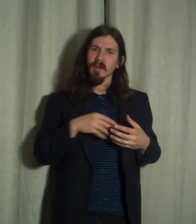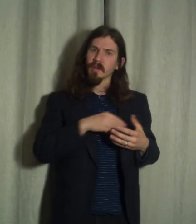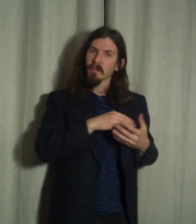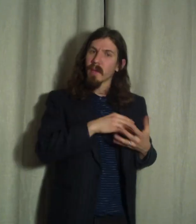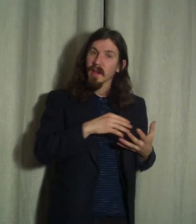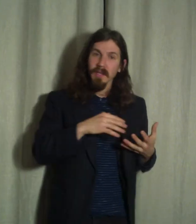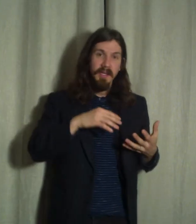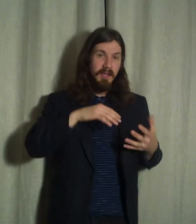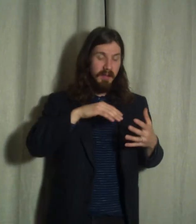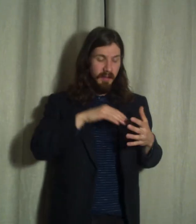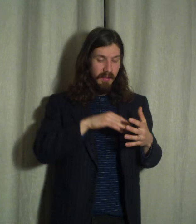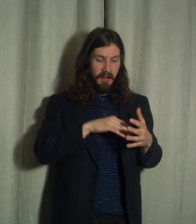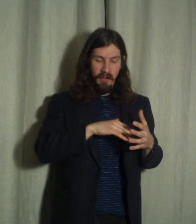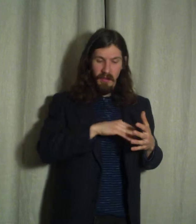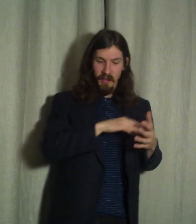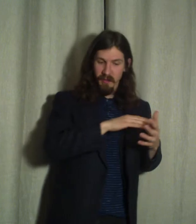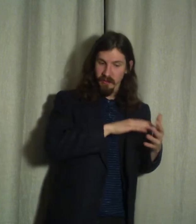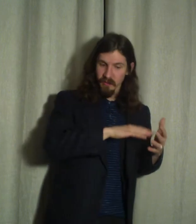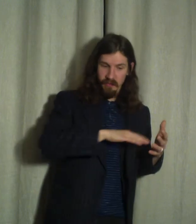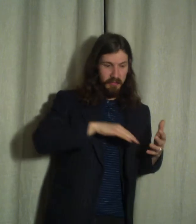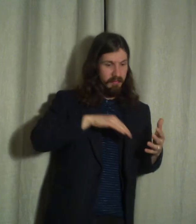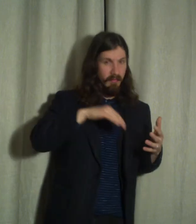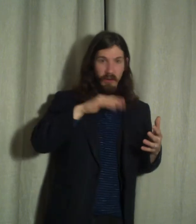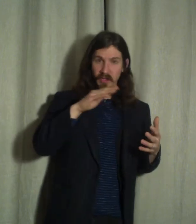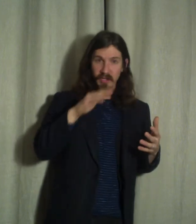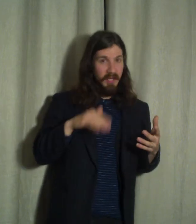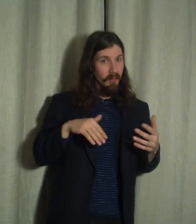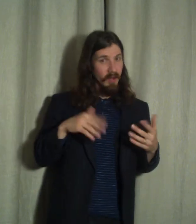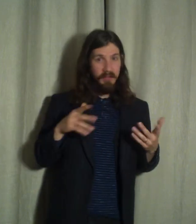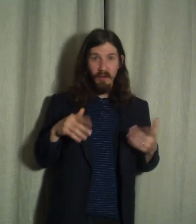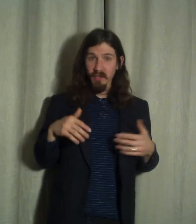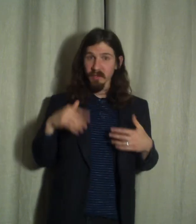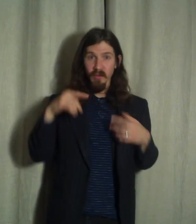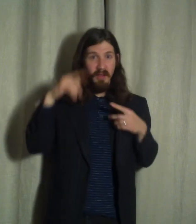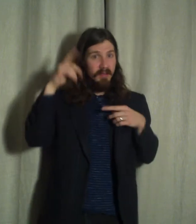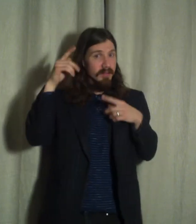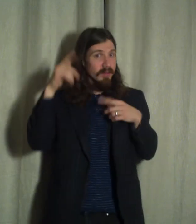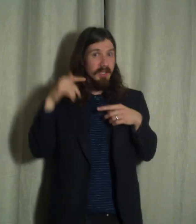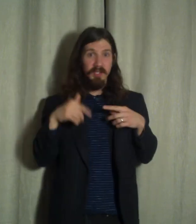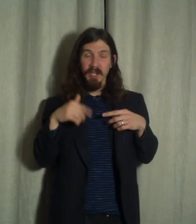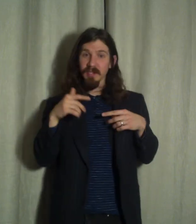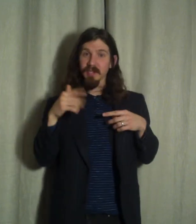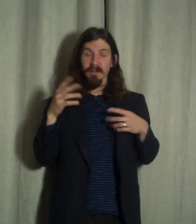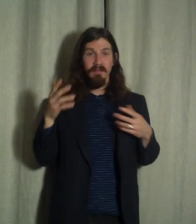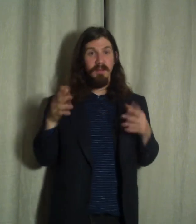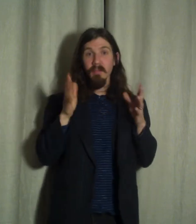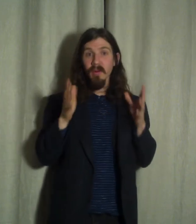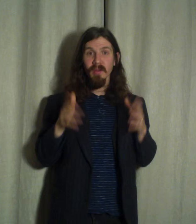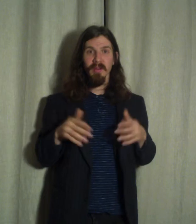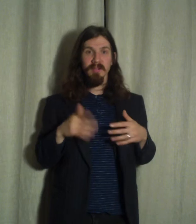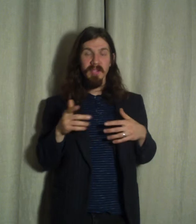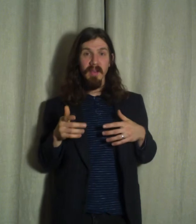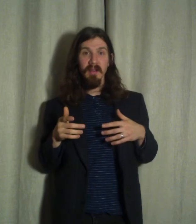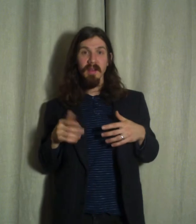good melody has mostly stepwise motion, moving to the adjacent number in your scale